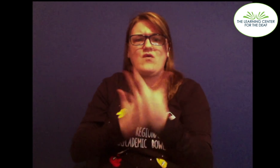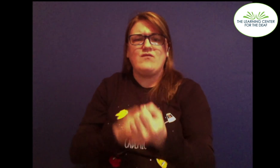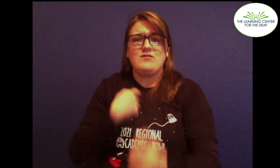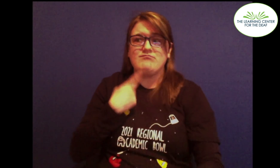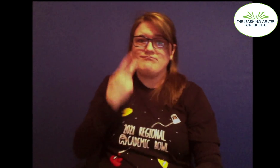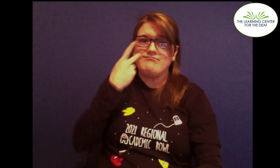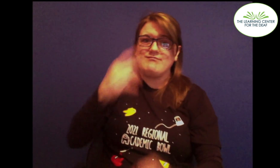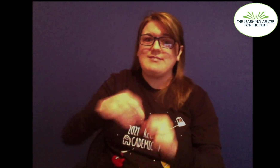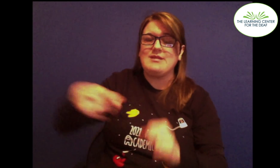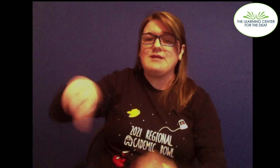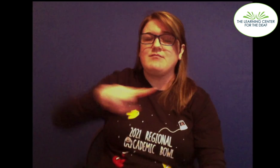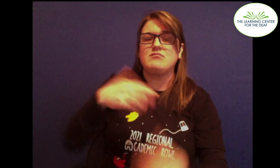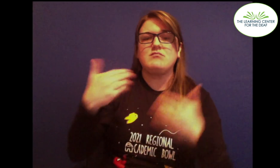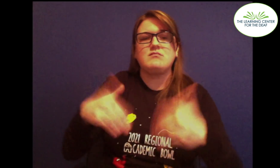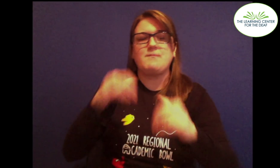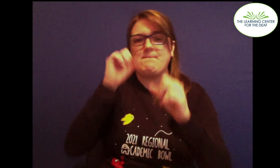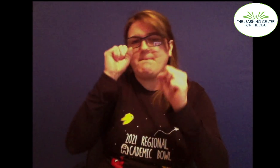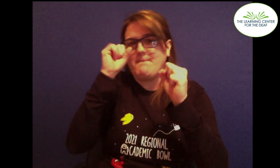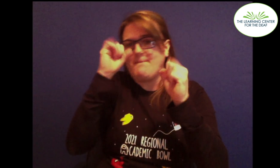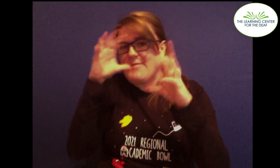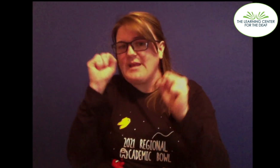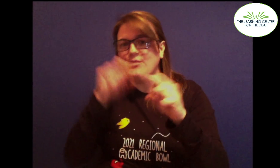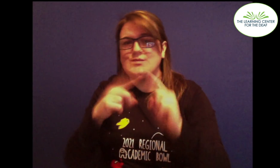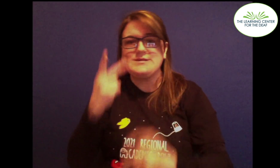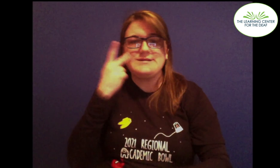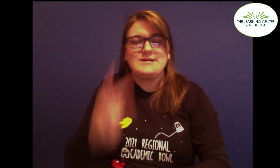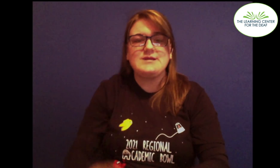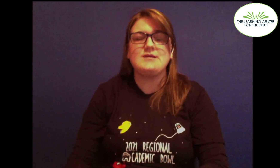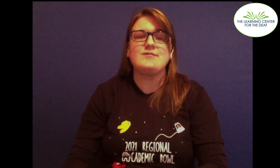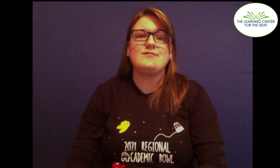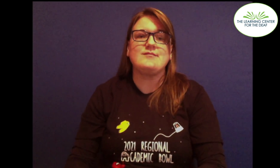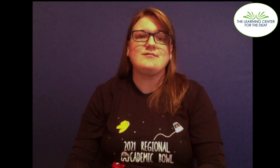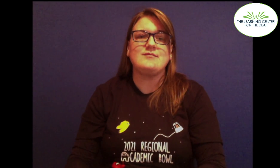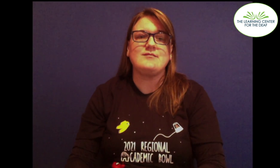that kind of self-confidence. It was amazing to see.